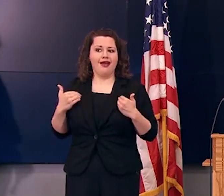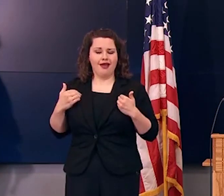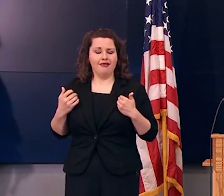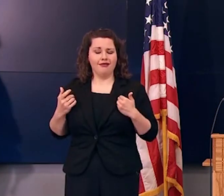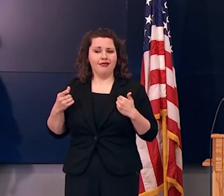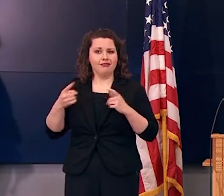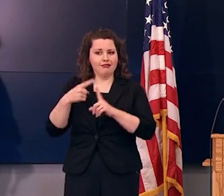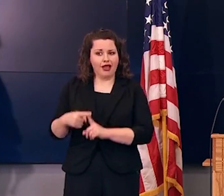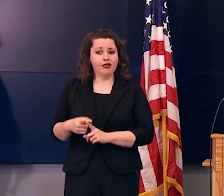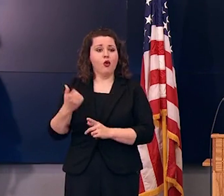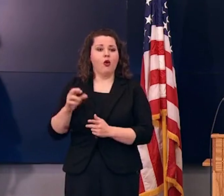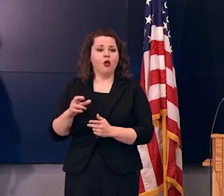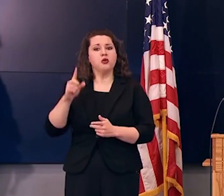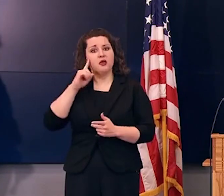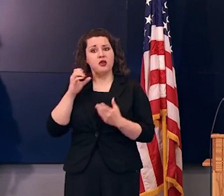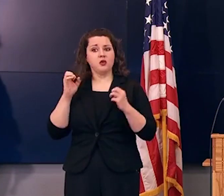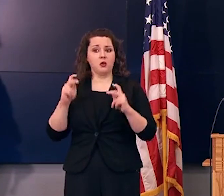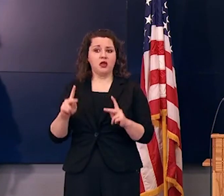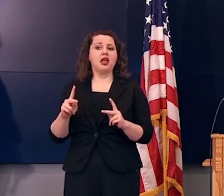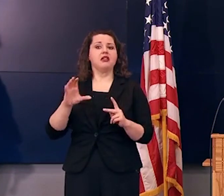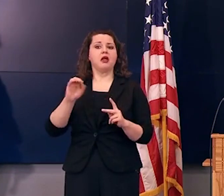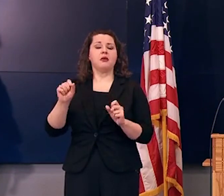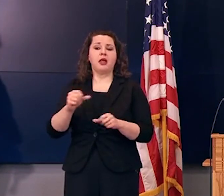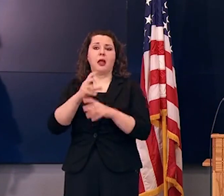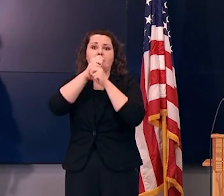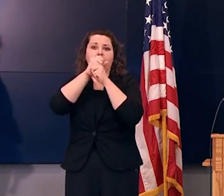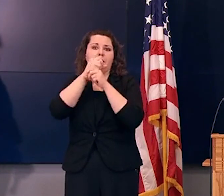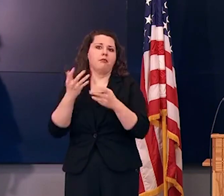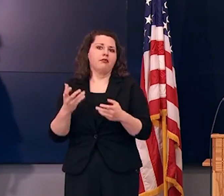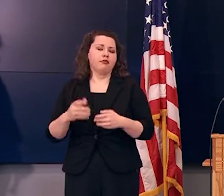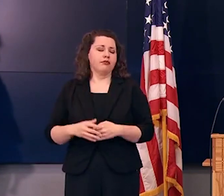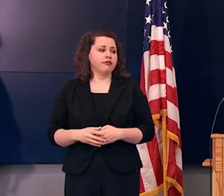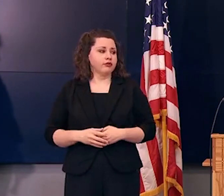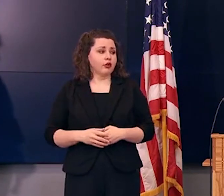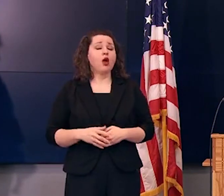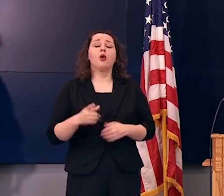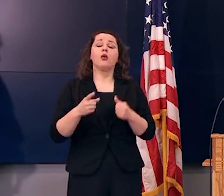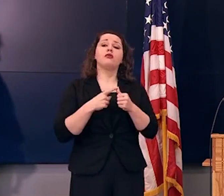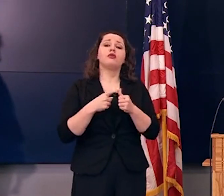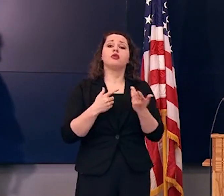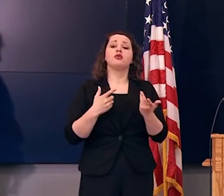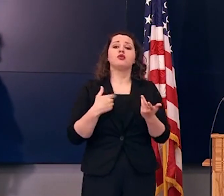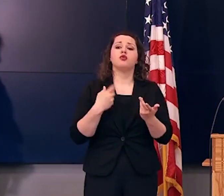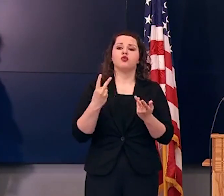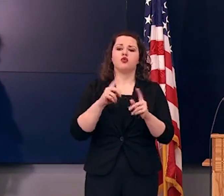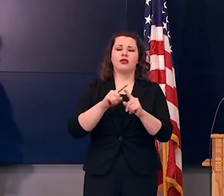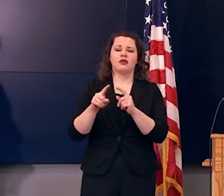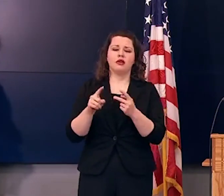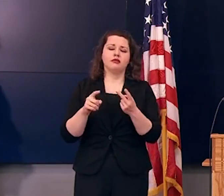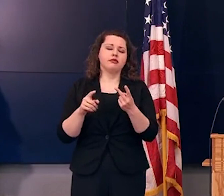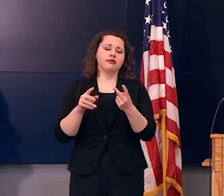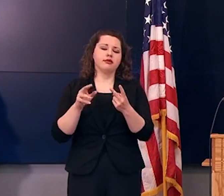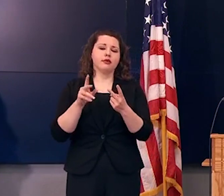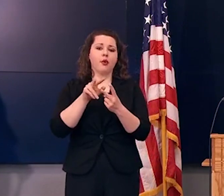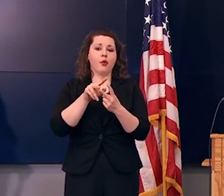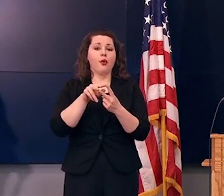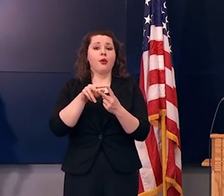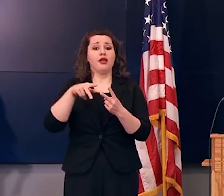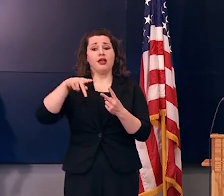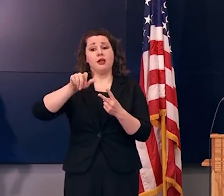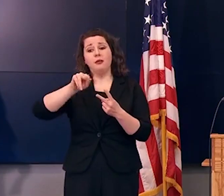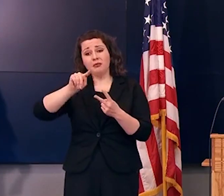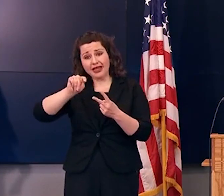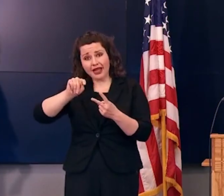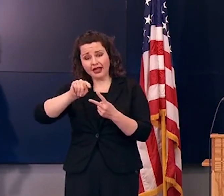you think it's okay for companies to withhold this information? Well, first of all, there are two different, when you talk about the plant or